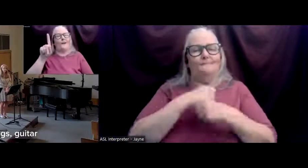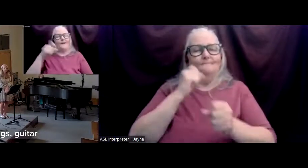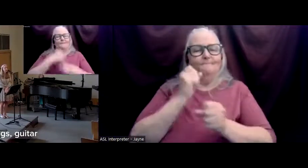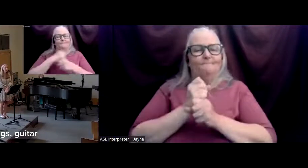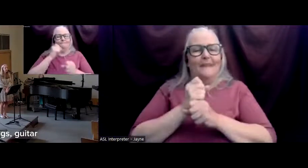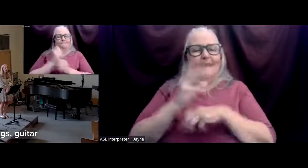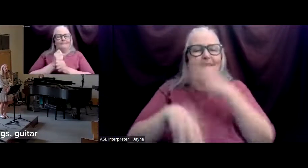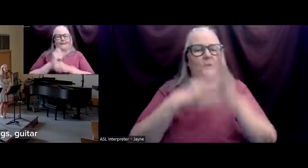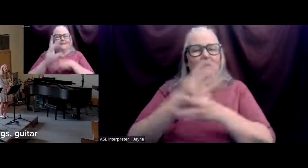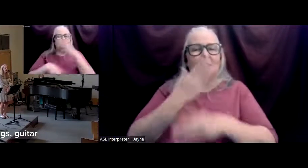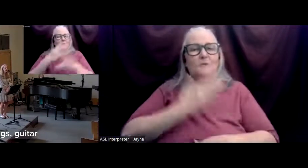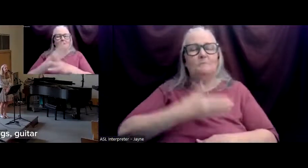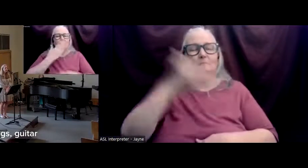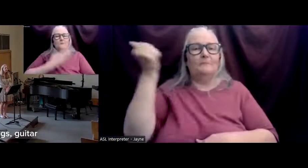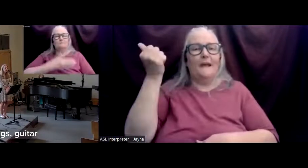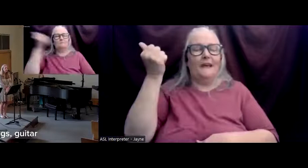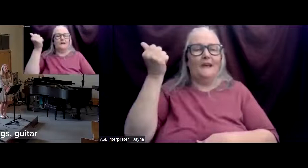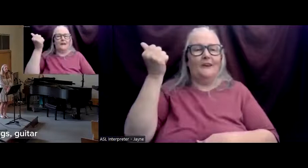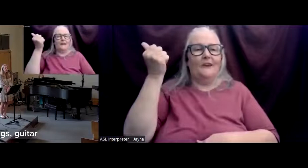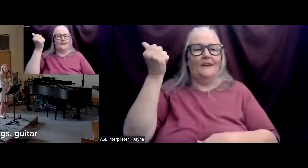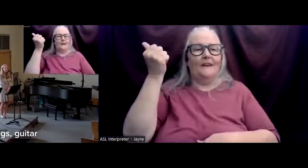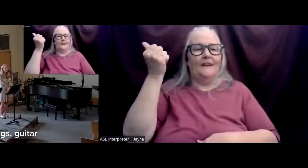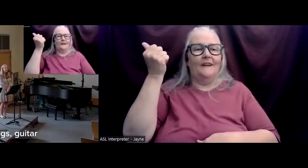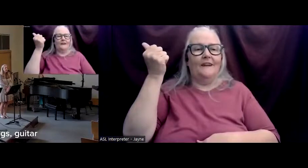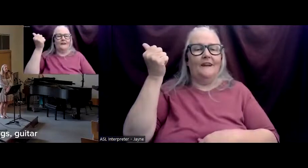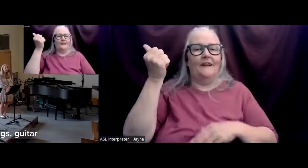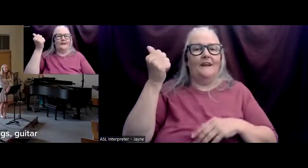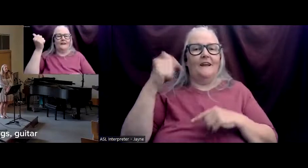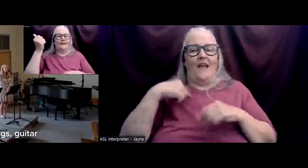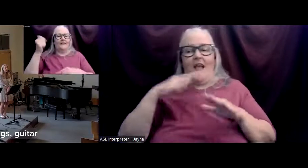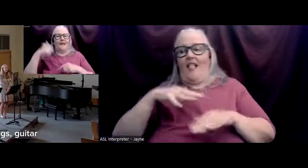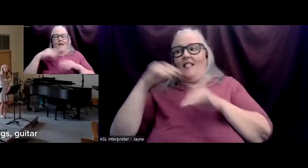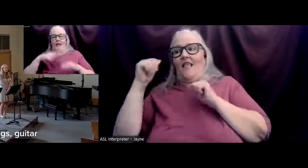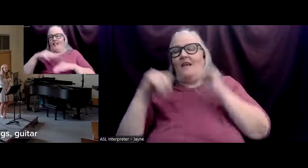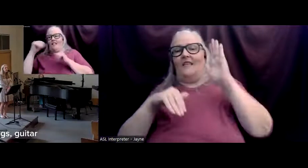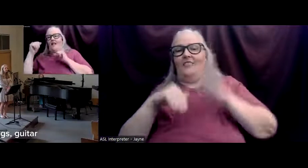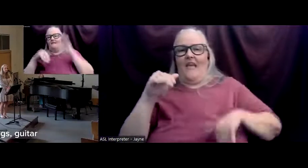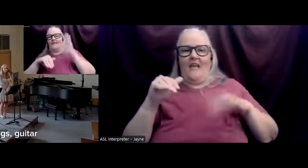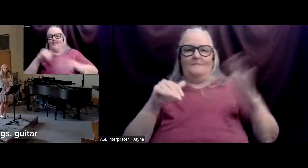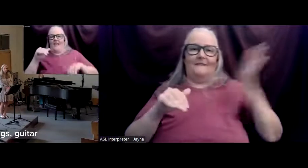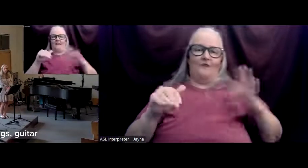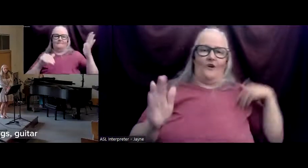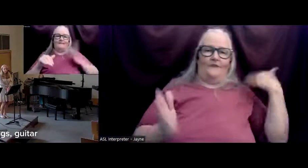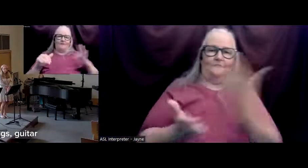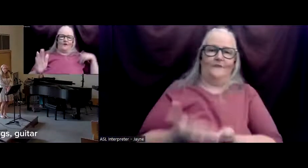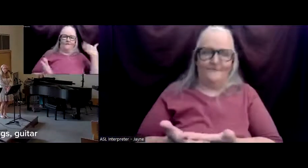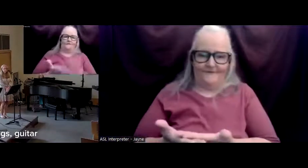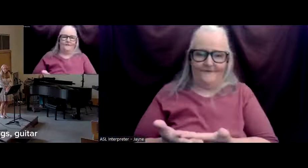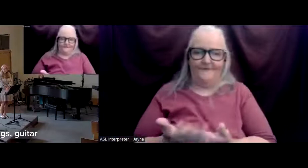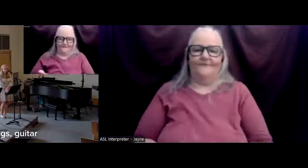Or will we leave this world better than we found it?